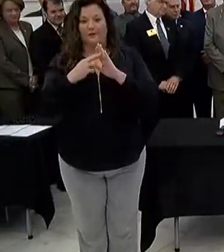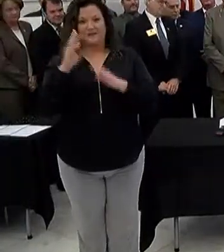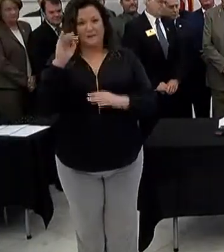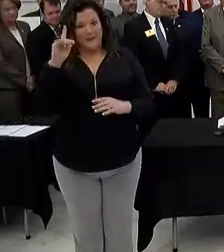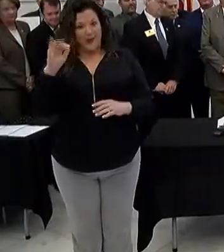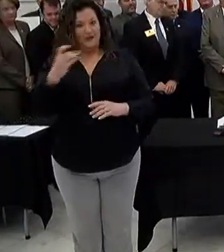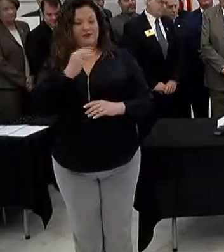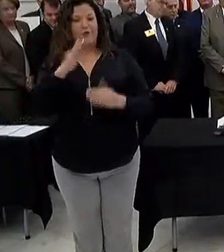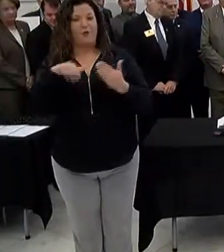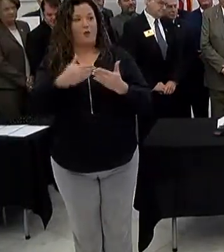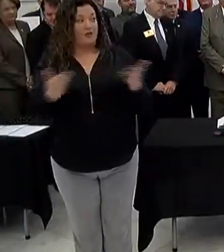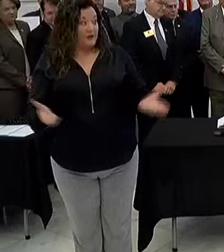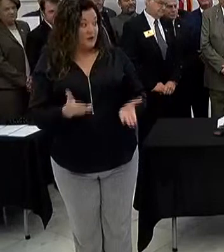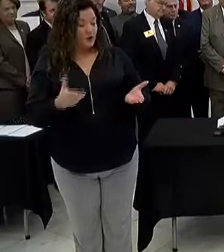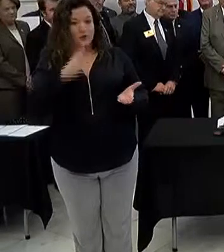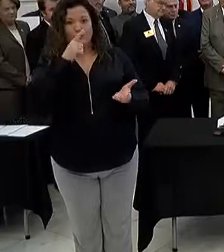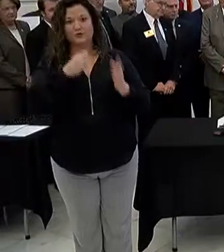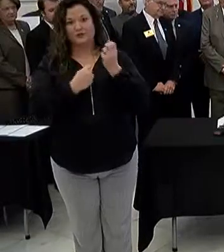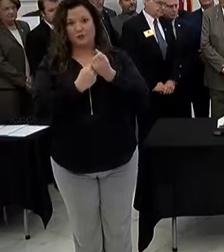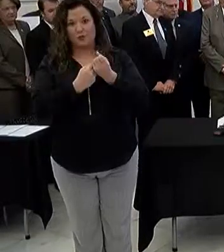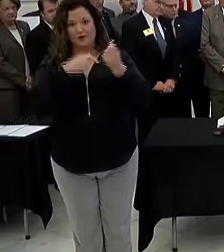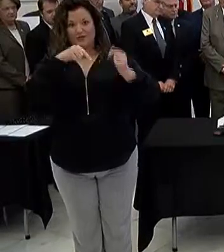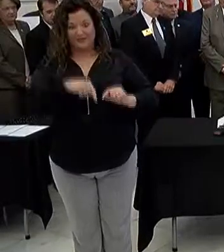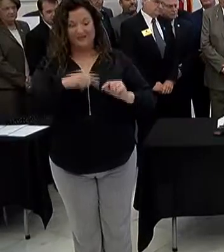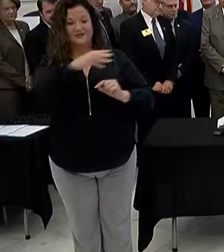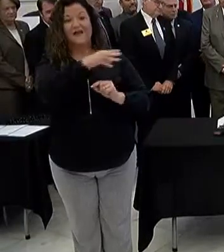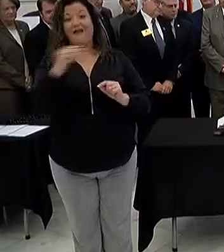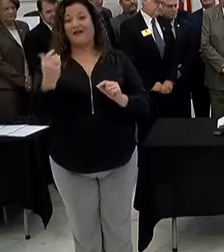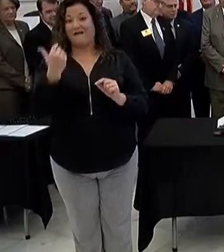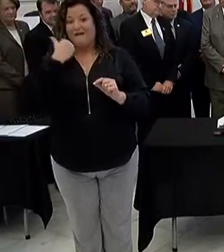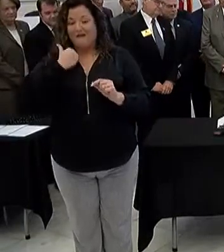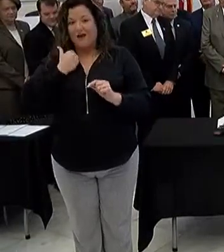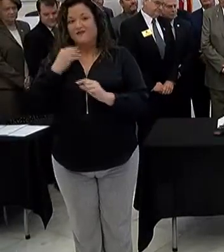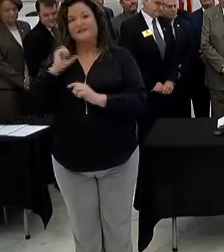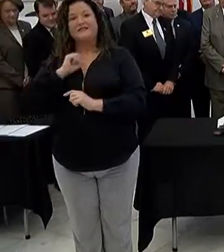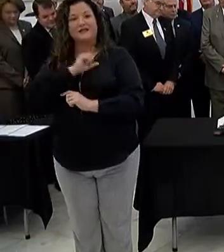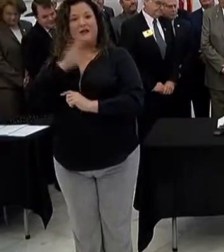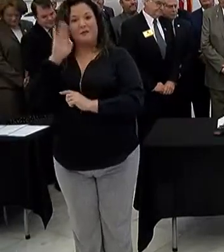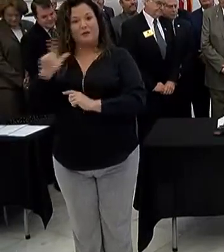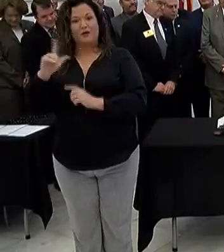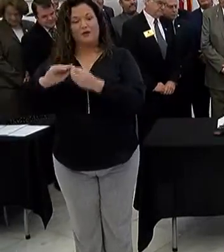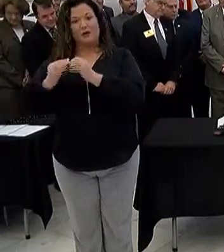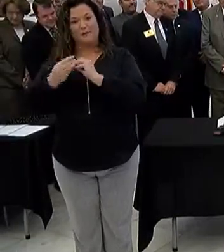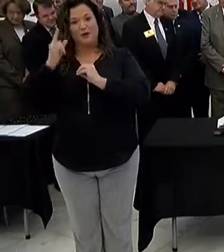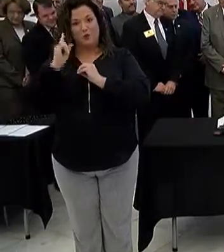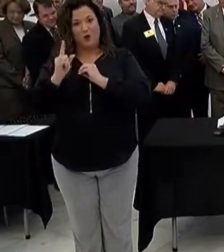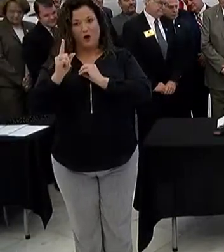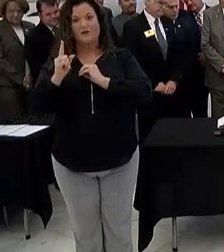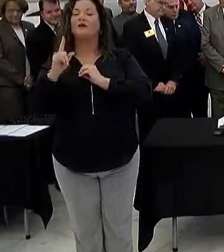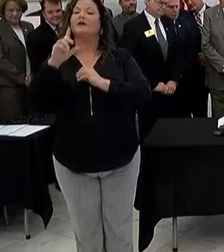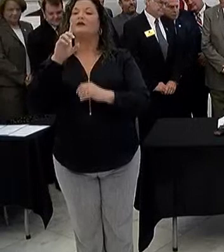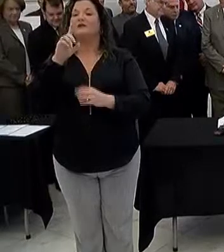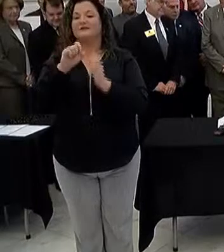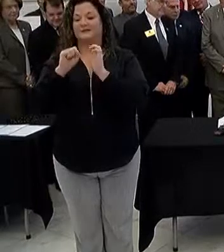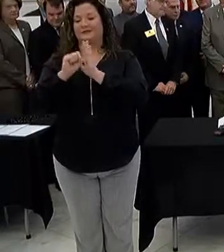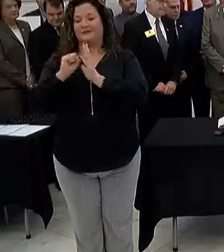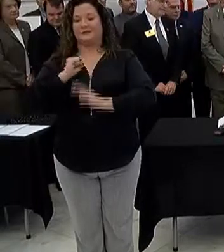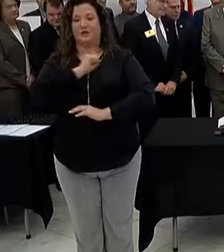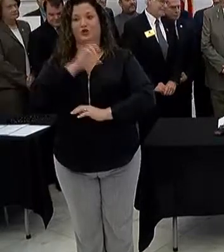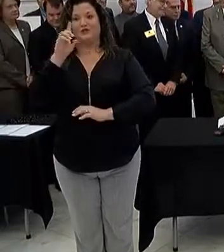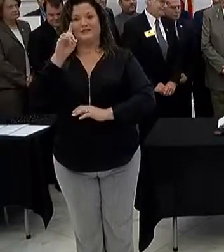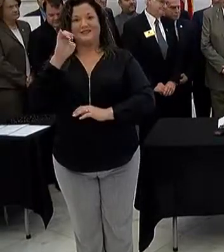who is here that has supported this. And then we have Senate Bill 1 by Senator Dismang